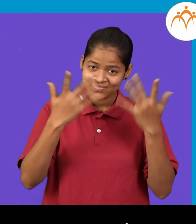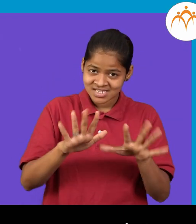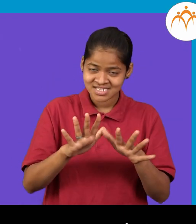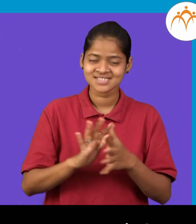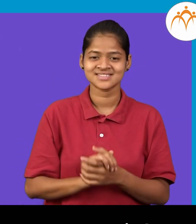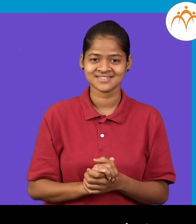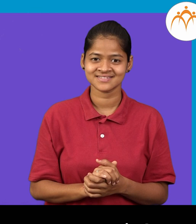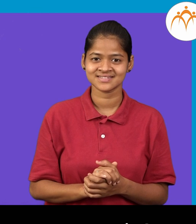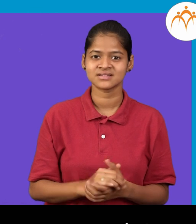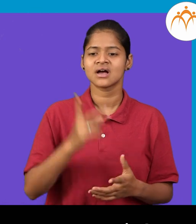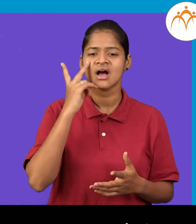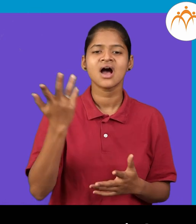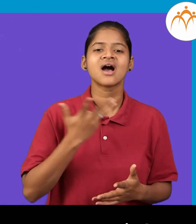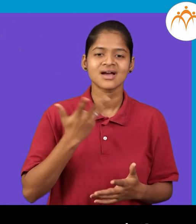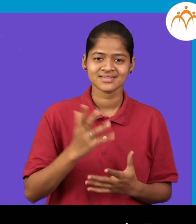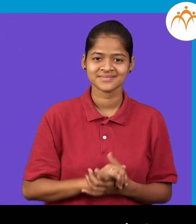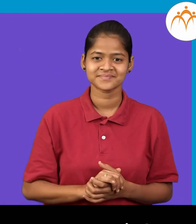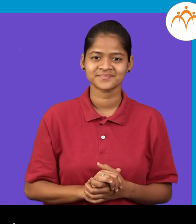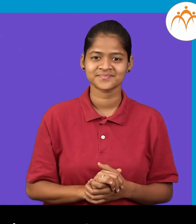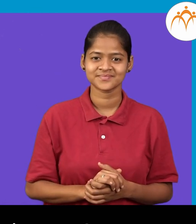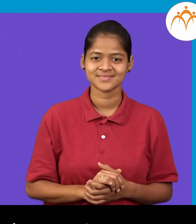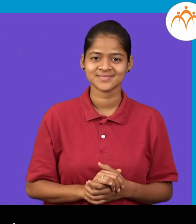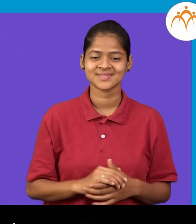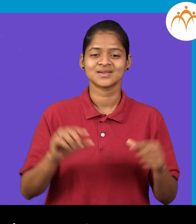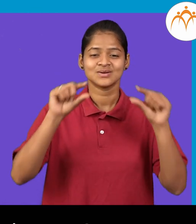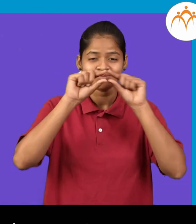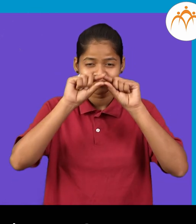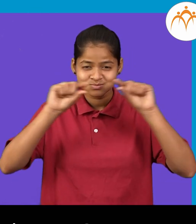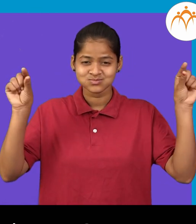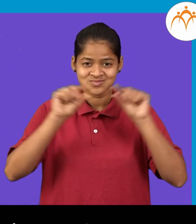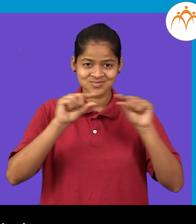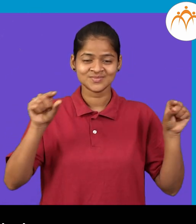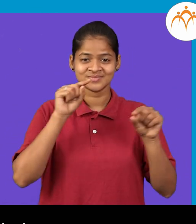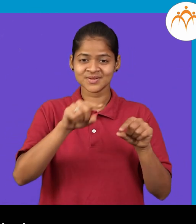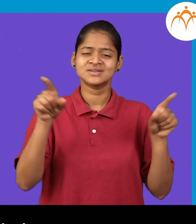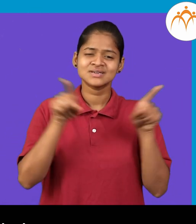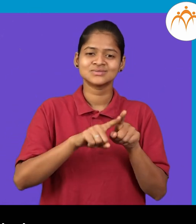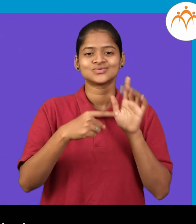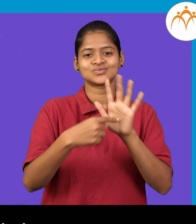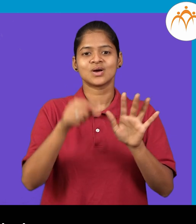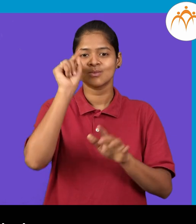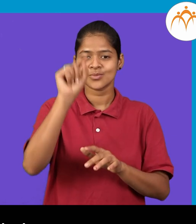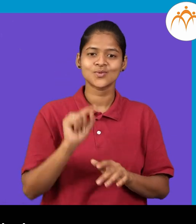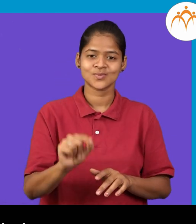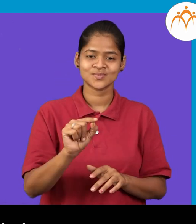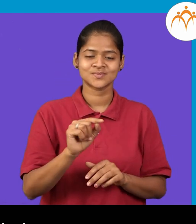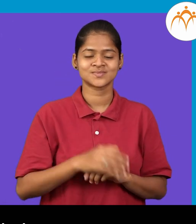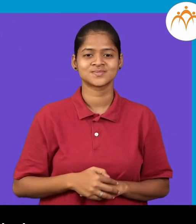you see the pictures properly? What did you observe? There is a exclamation